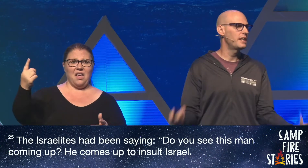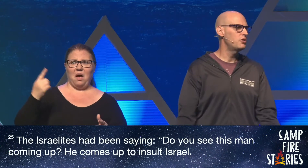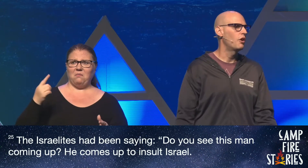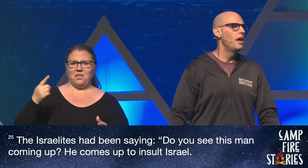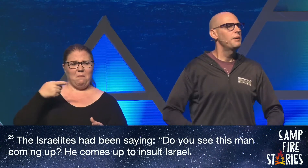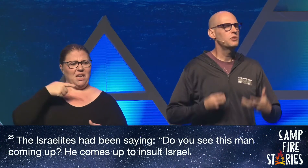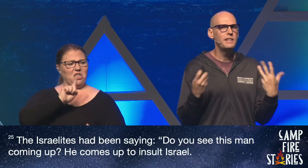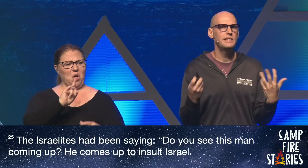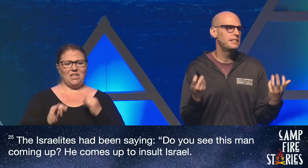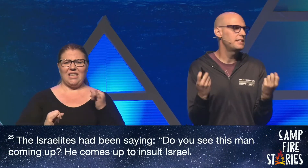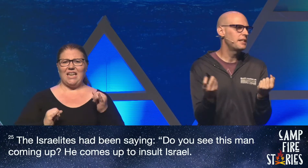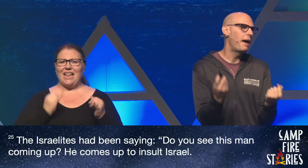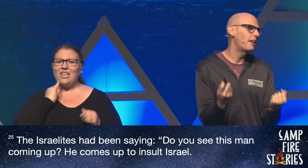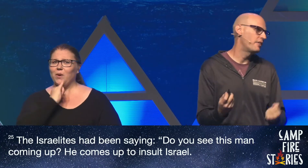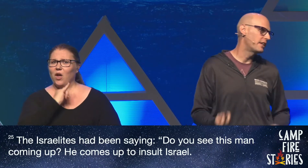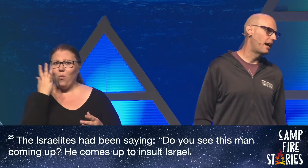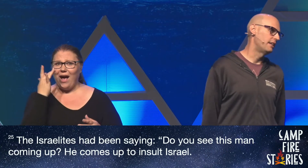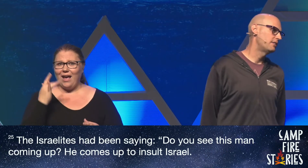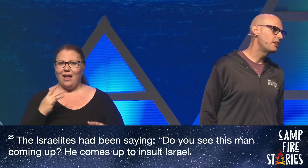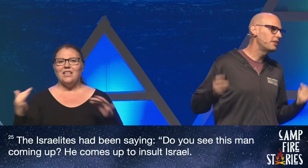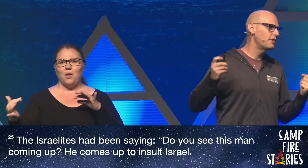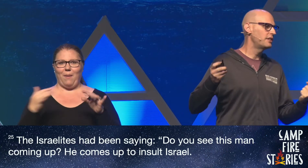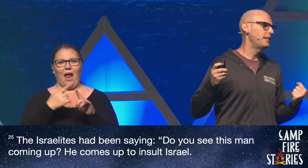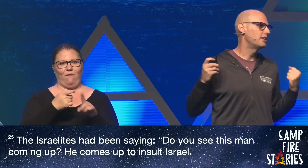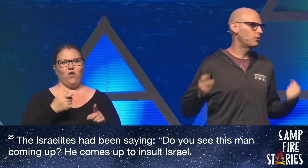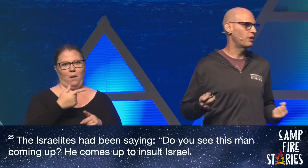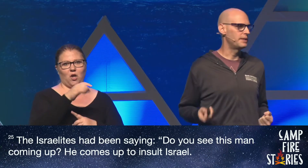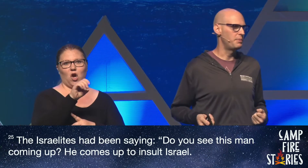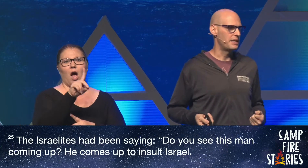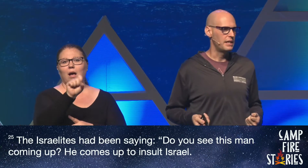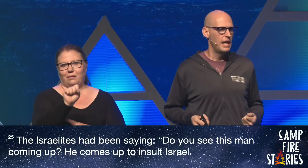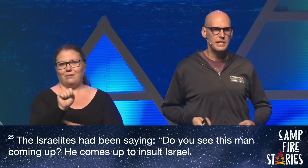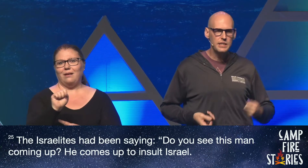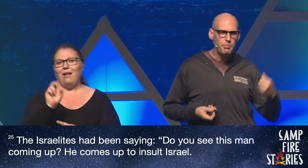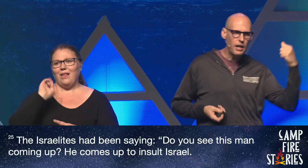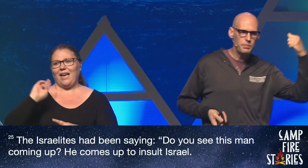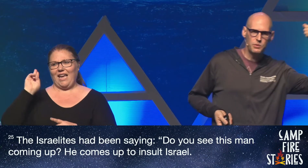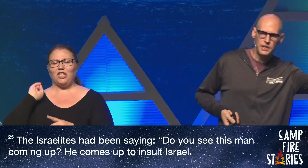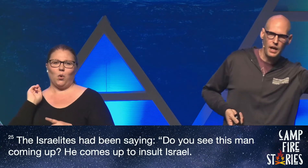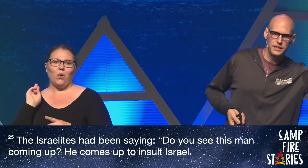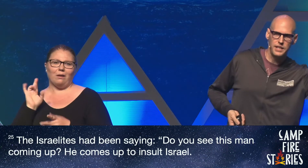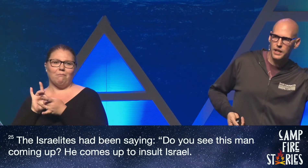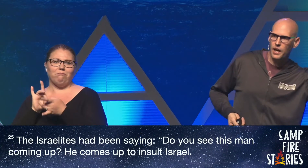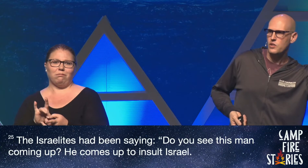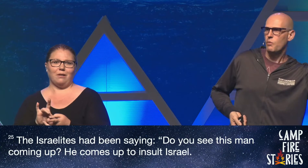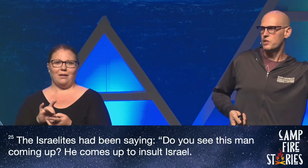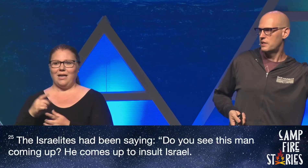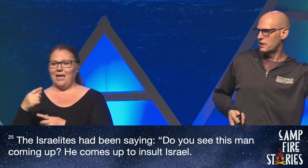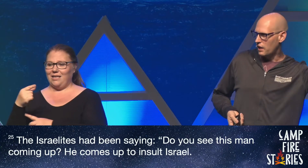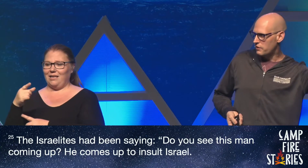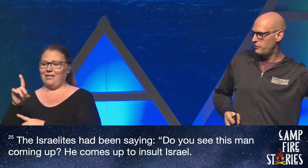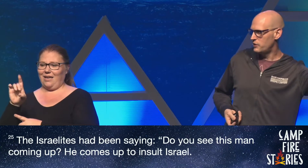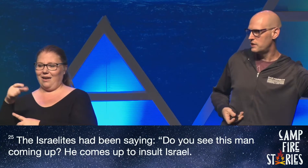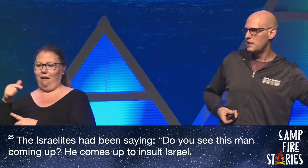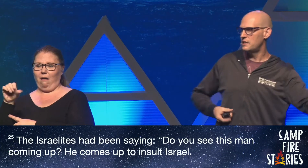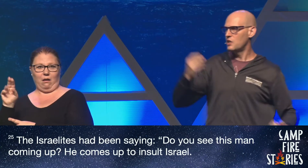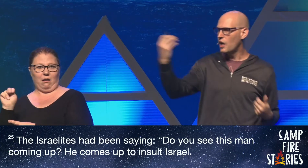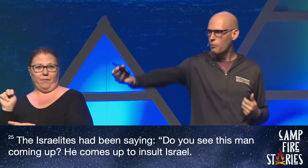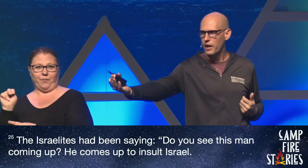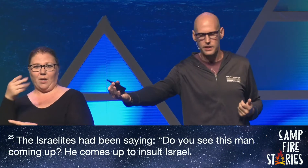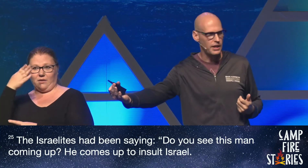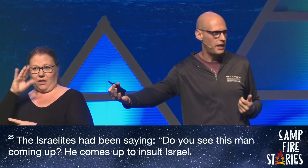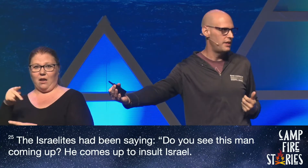insults Israel. Because what this is a battle of the gods. You have to understand, historically speaking. This is a battle between the god Dagon, which is the god of the Philistines,